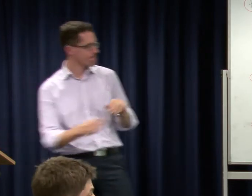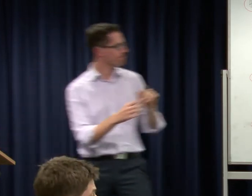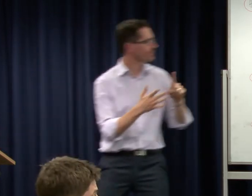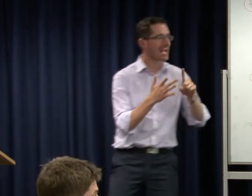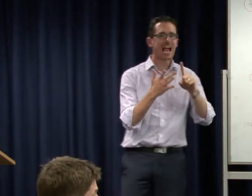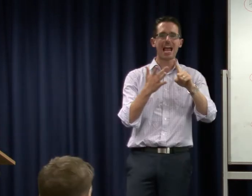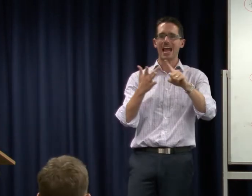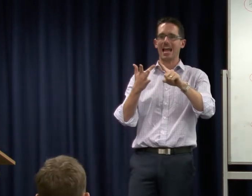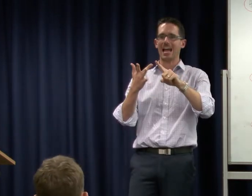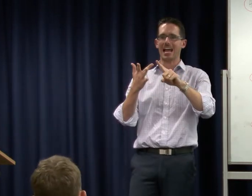question.